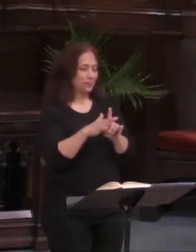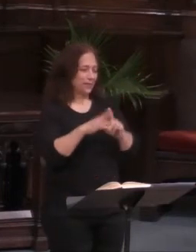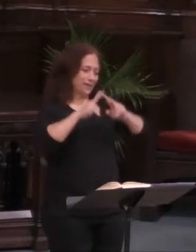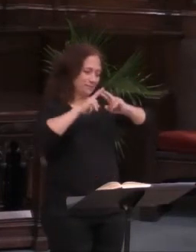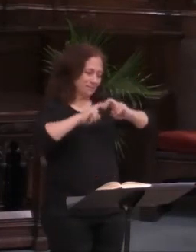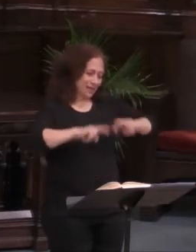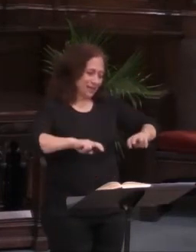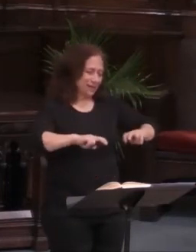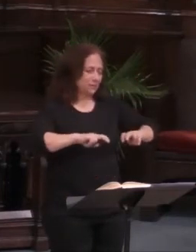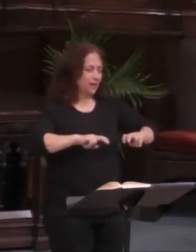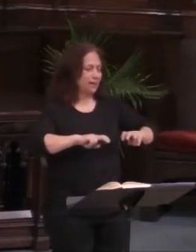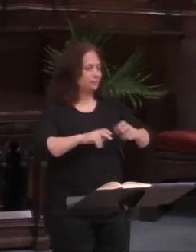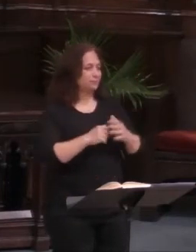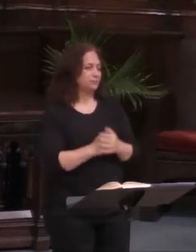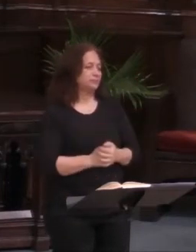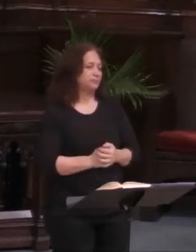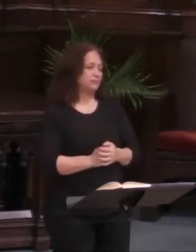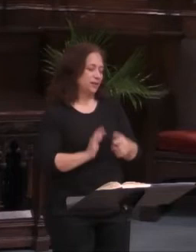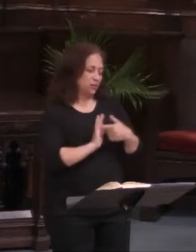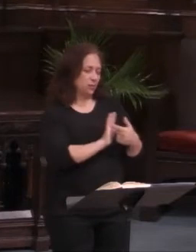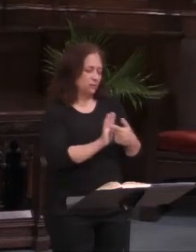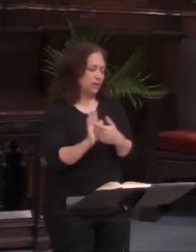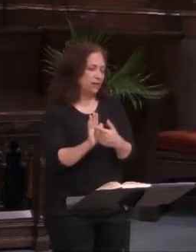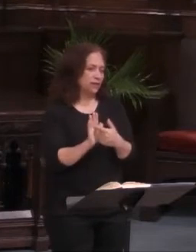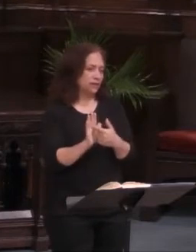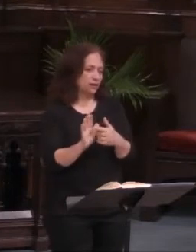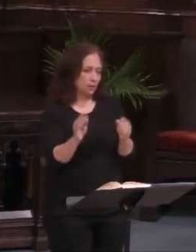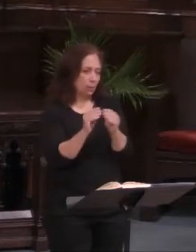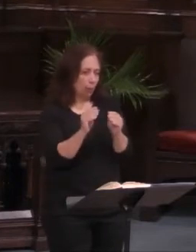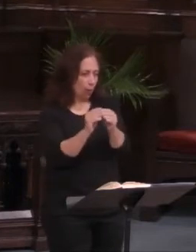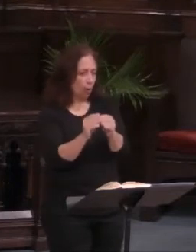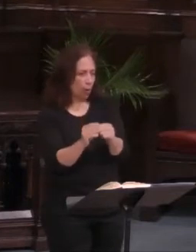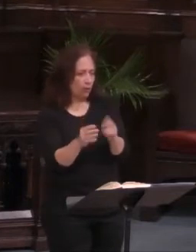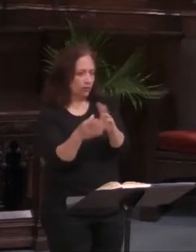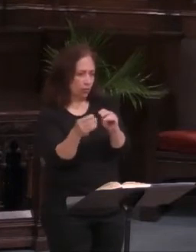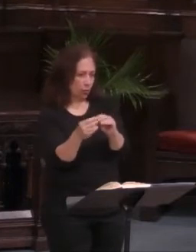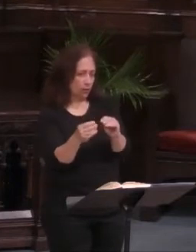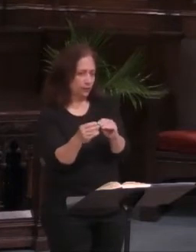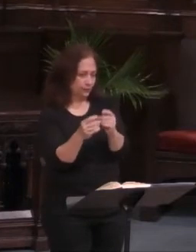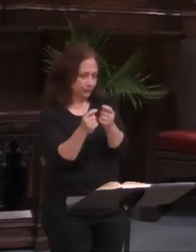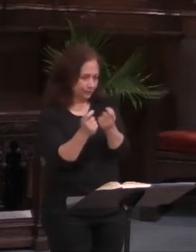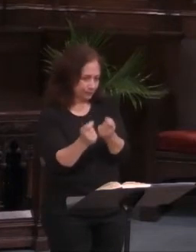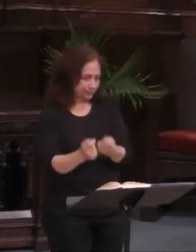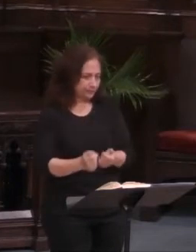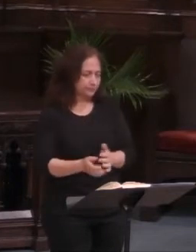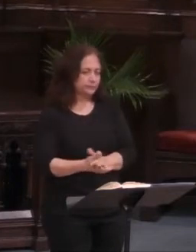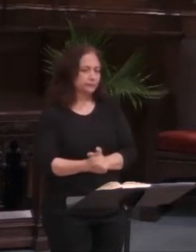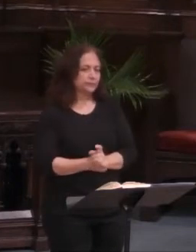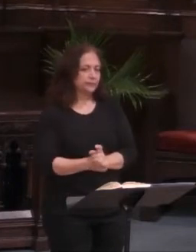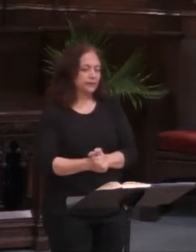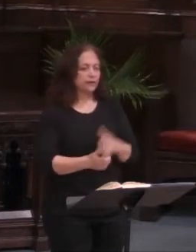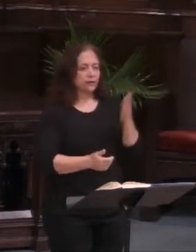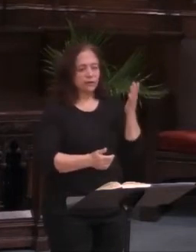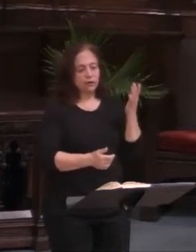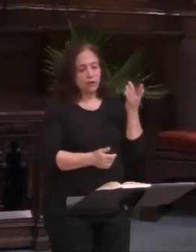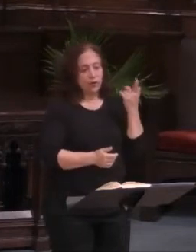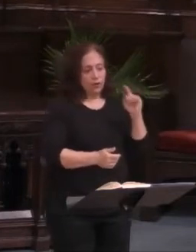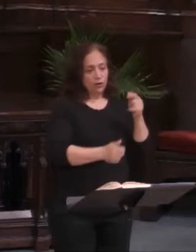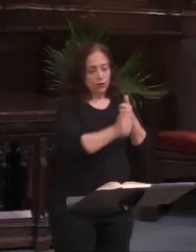back layers and revealing more of the story. For the